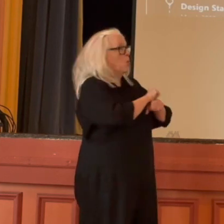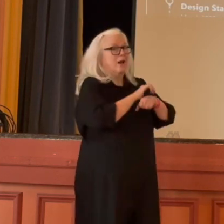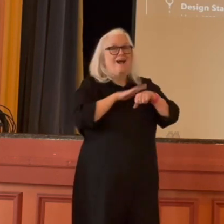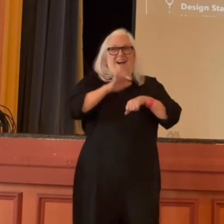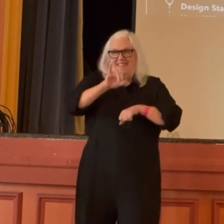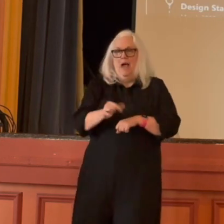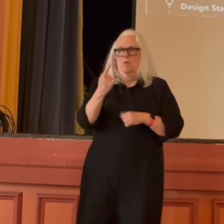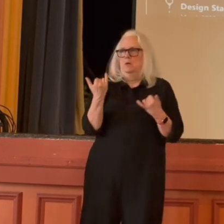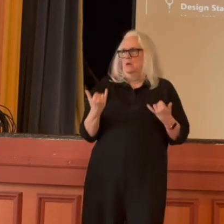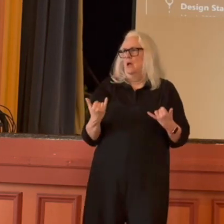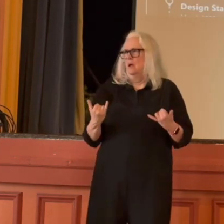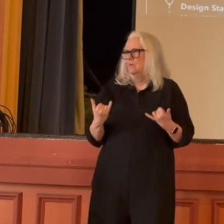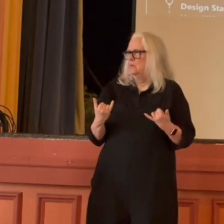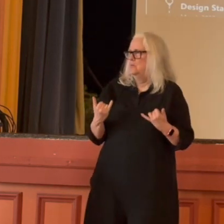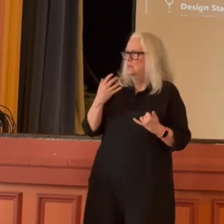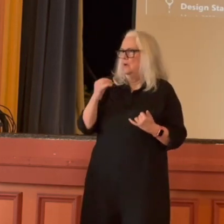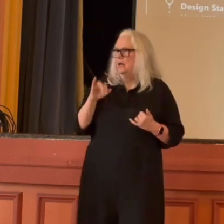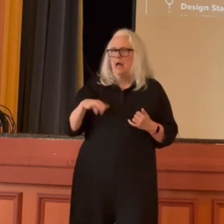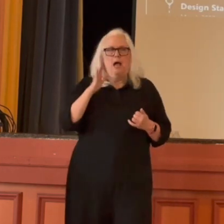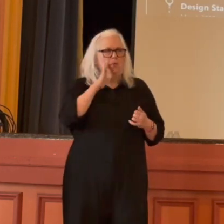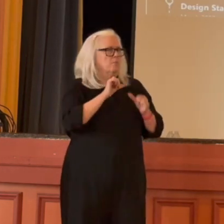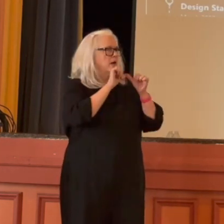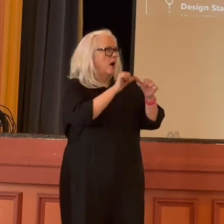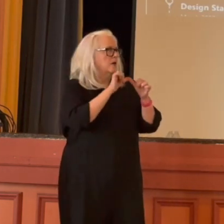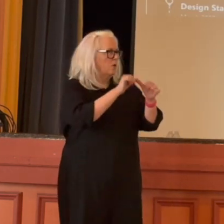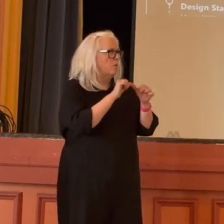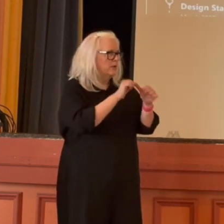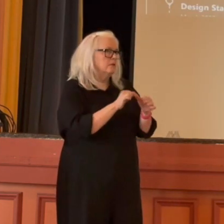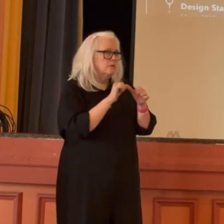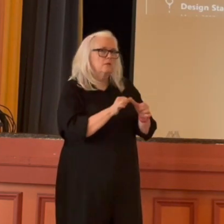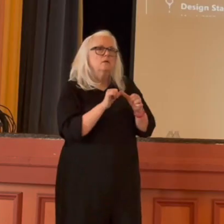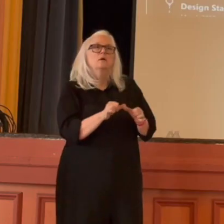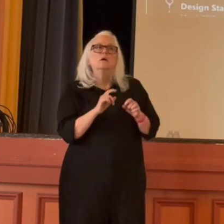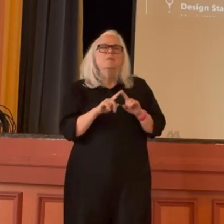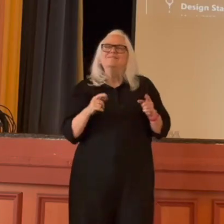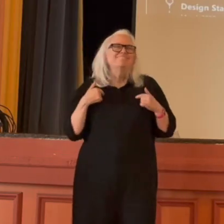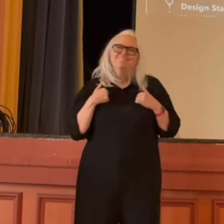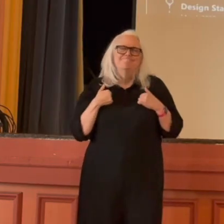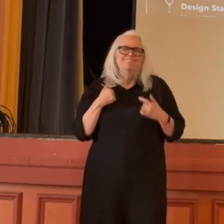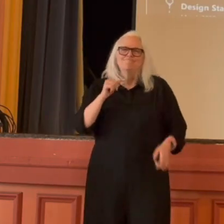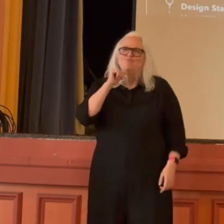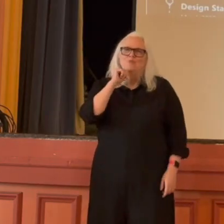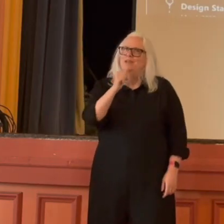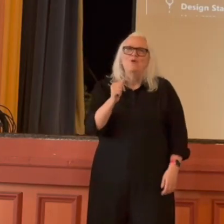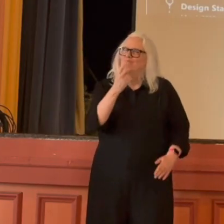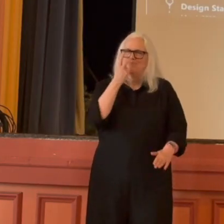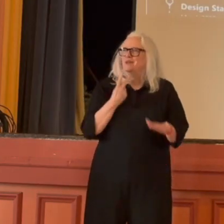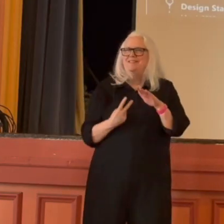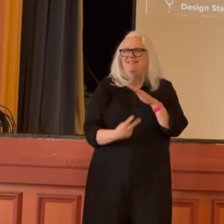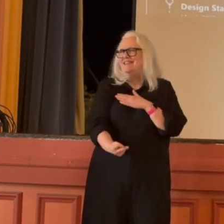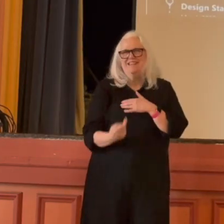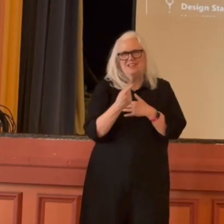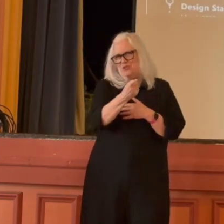now. It's going to be ongoing, but again, we're not anticipating with this one that you're going to see